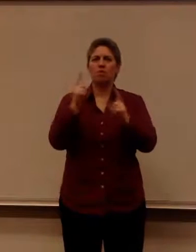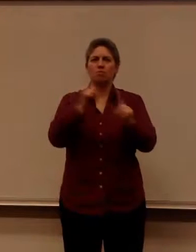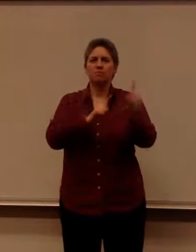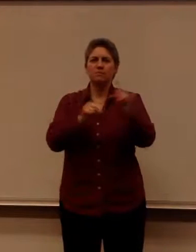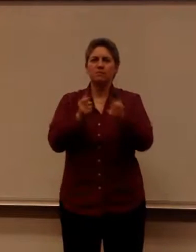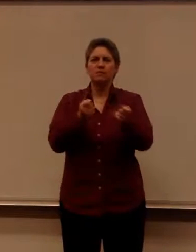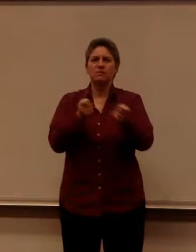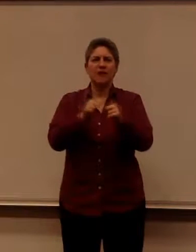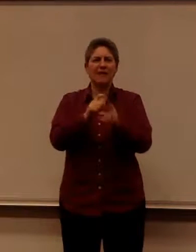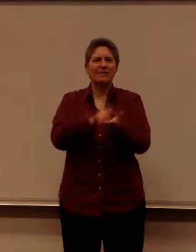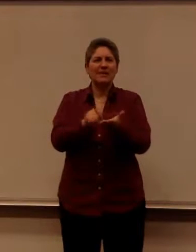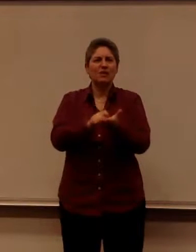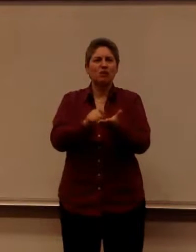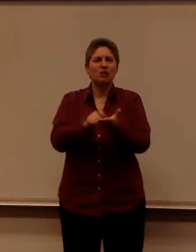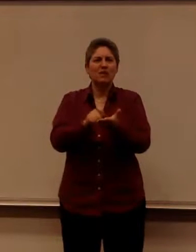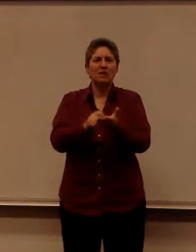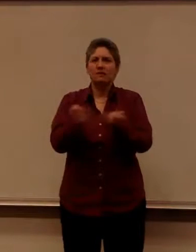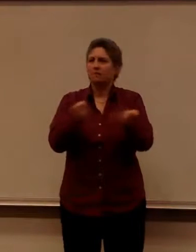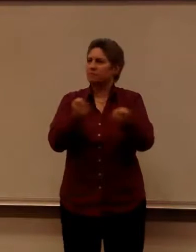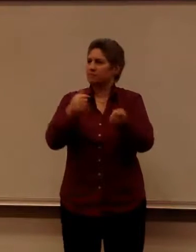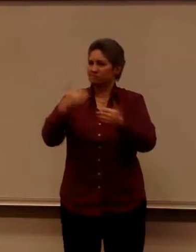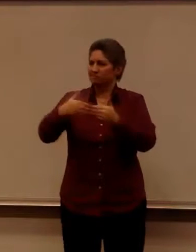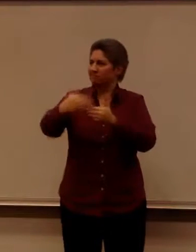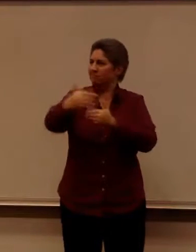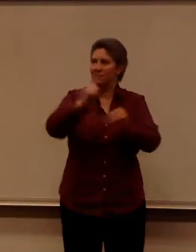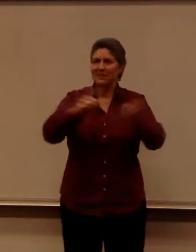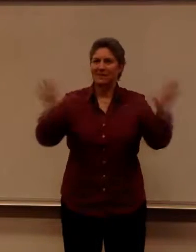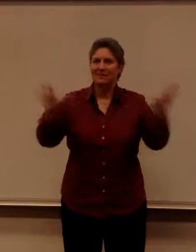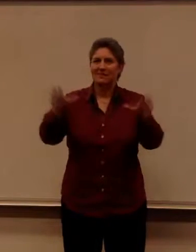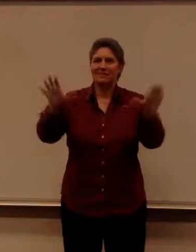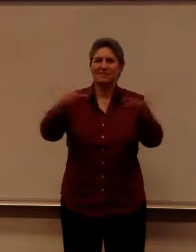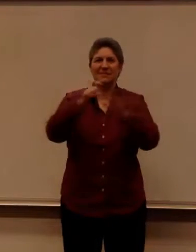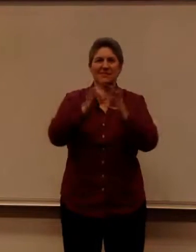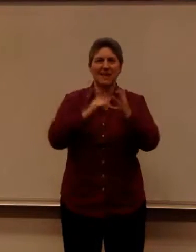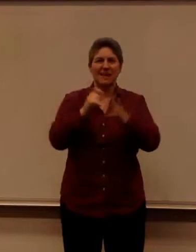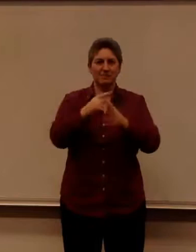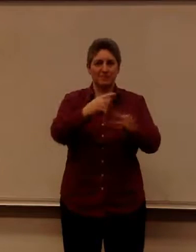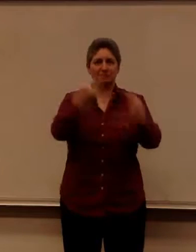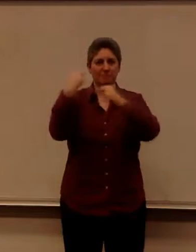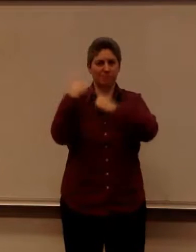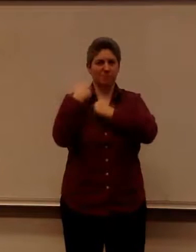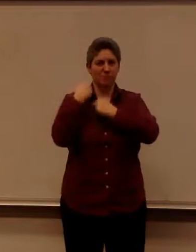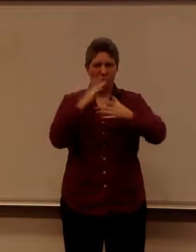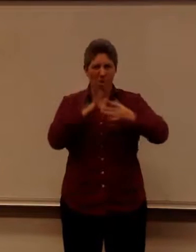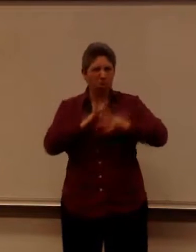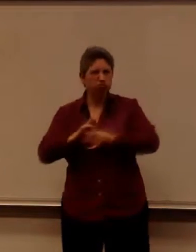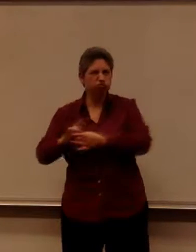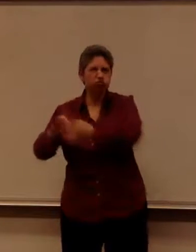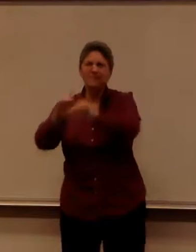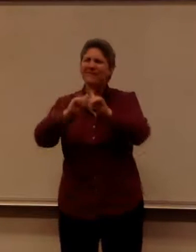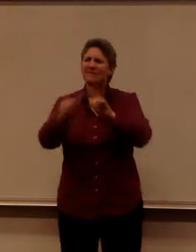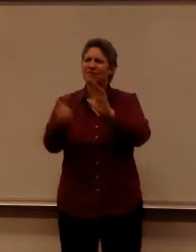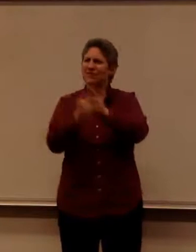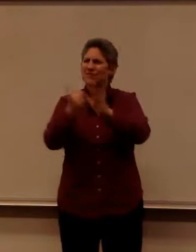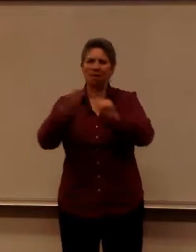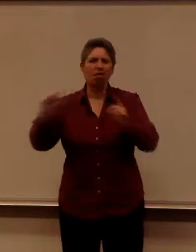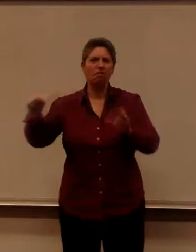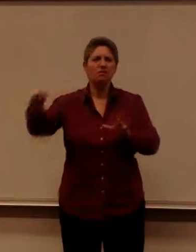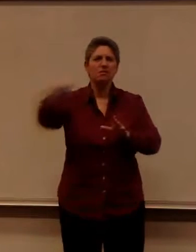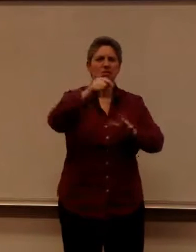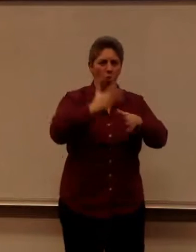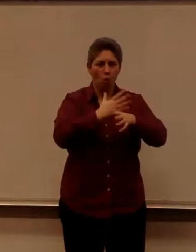SCOD. They're more responsible for, they're really like a secretary of the group. So they'll do the administration of booking meetings